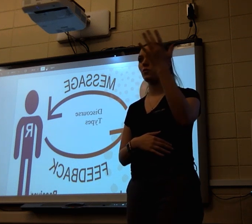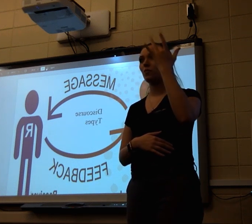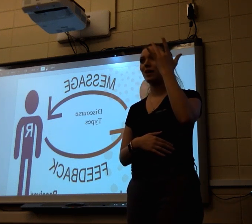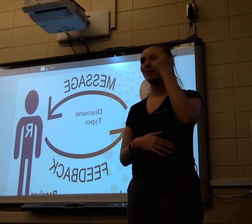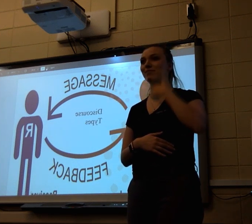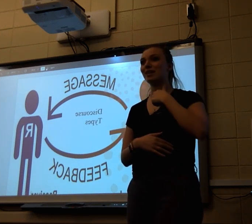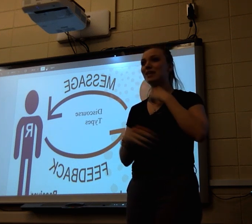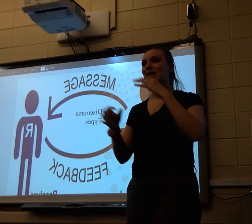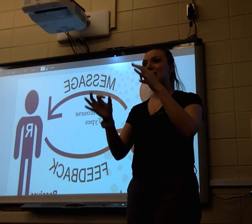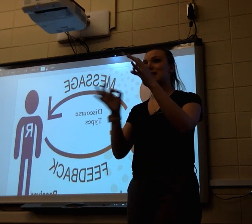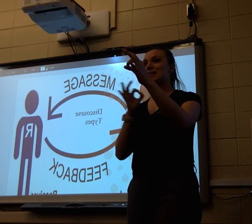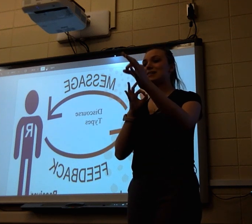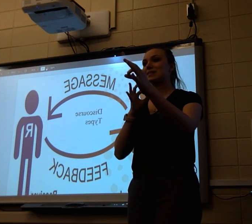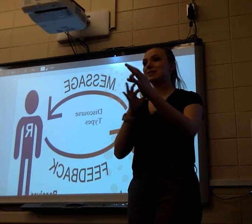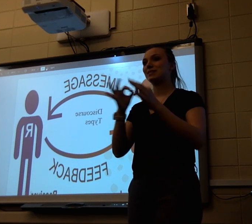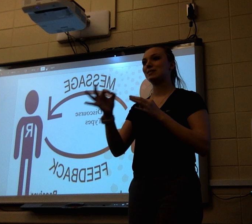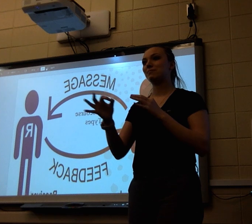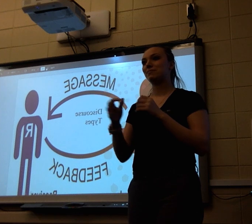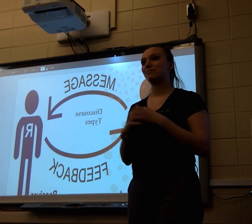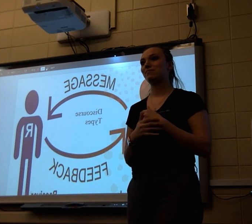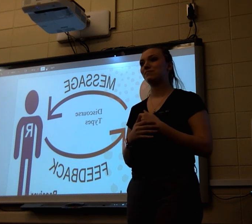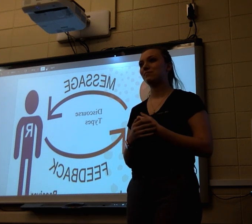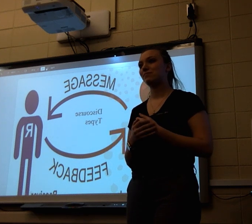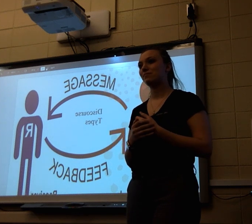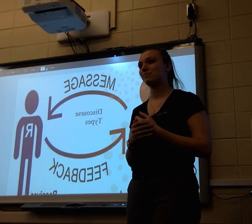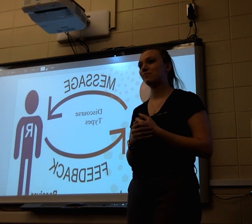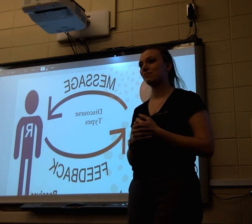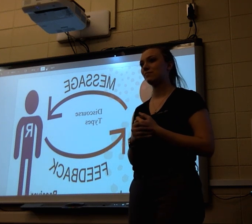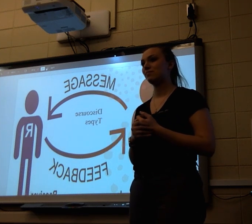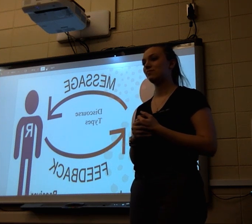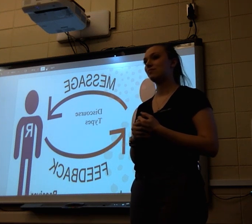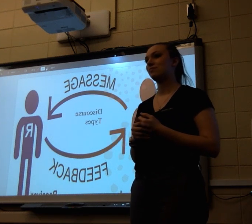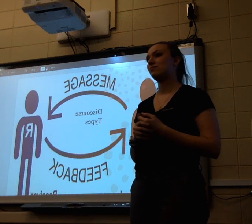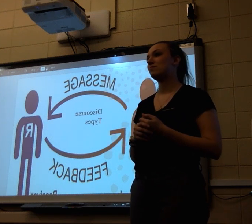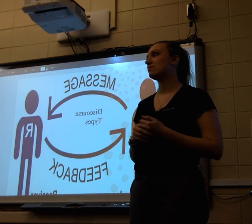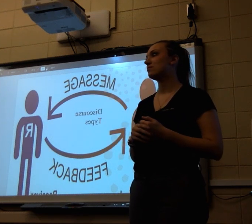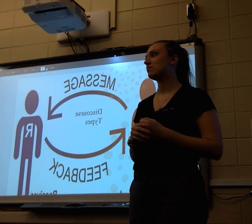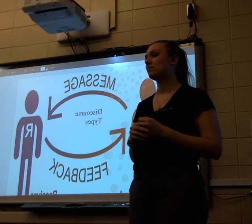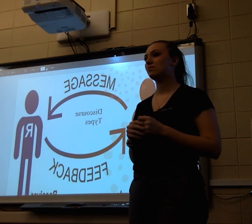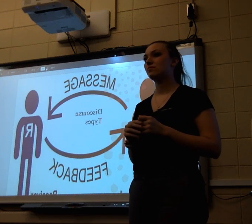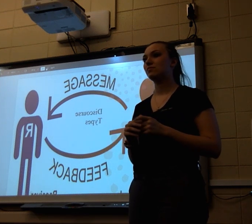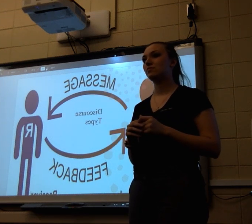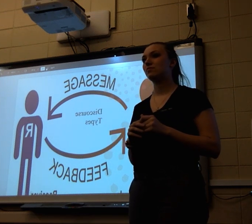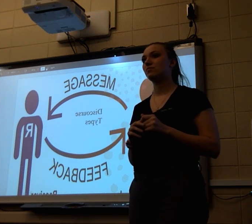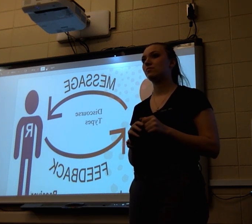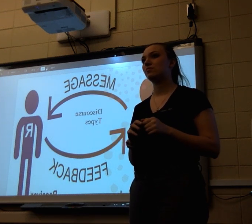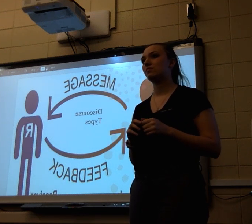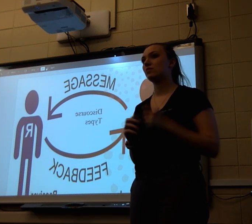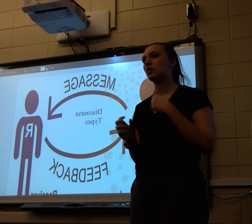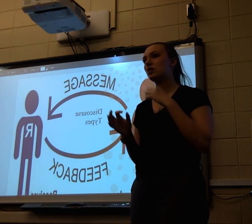it. So the next thing you're going to do, that is future. It hasn't happened, all right? So